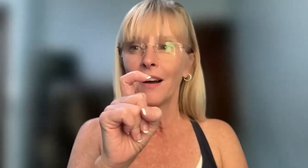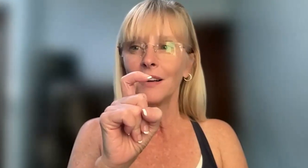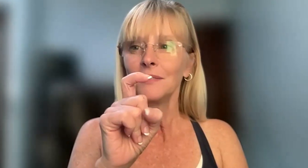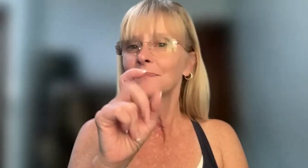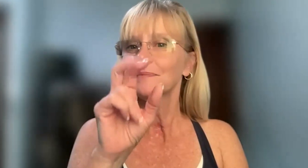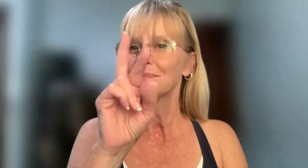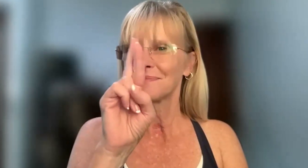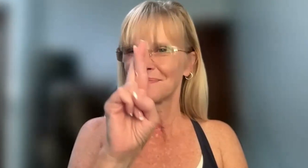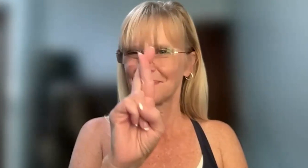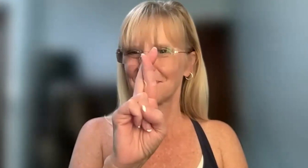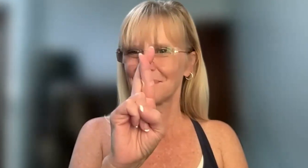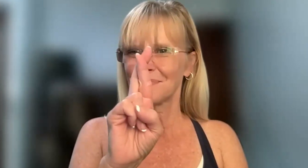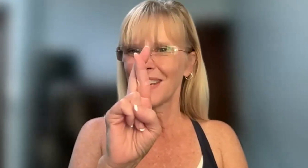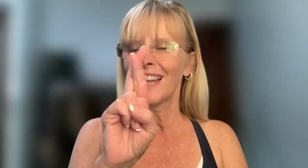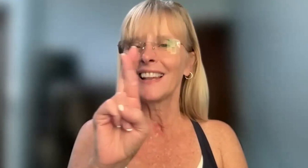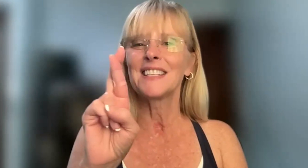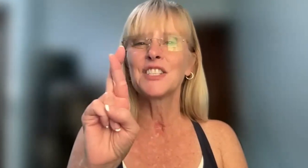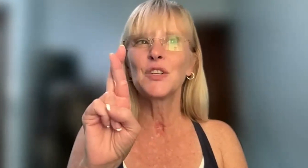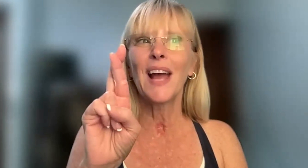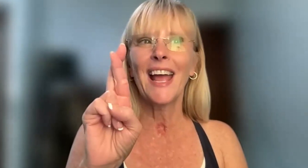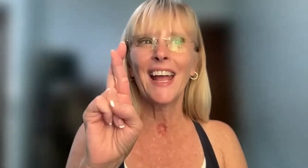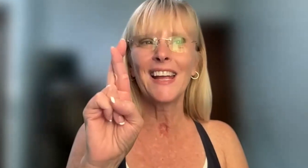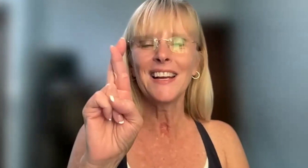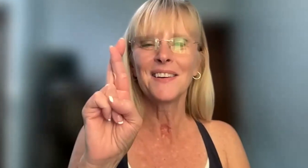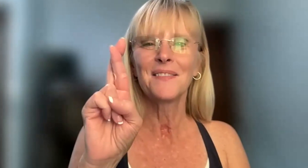now. And let's do A.